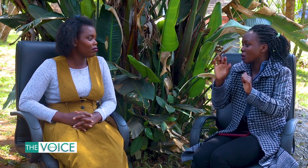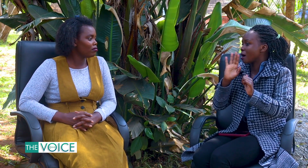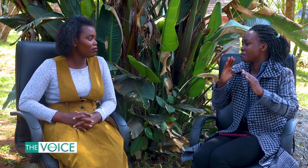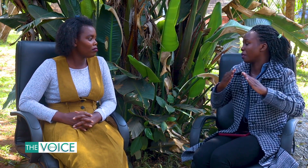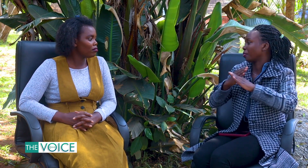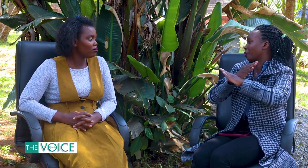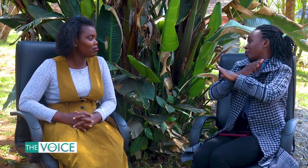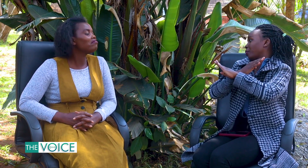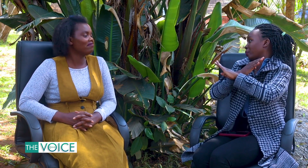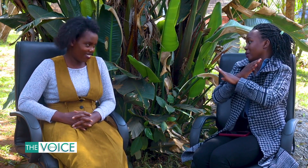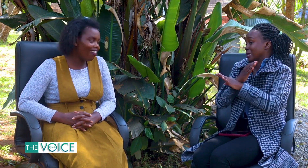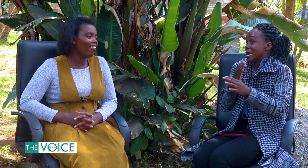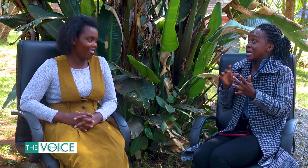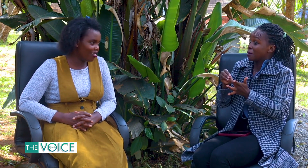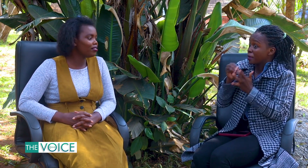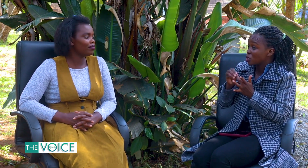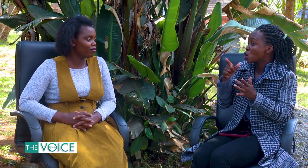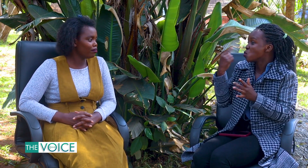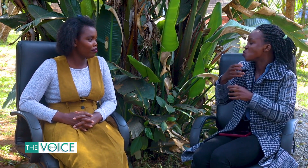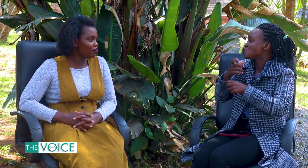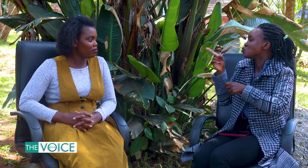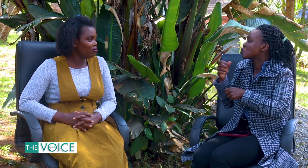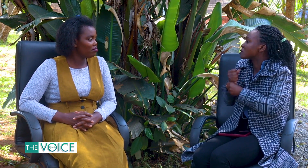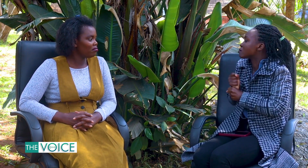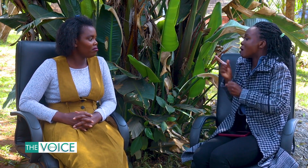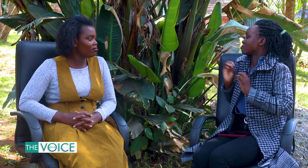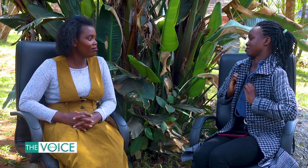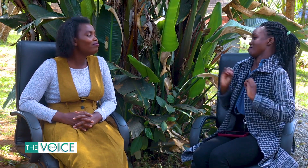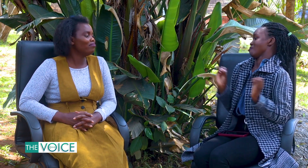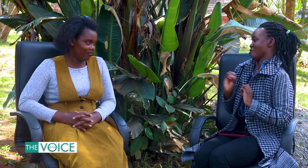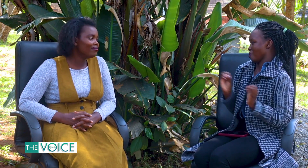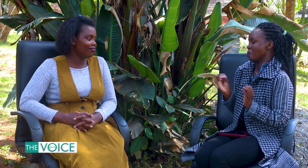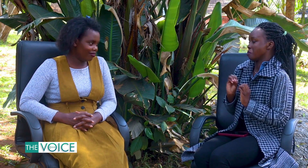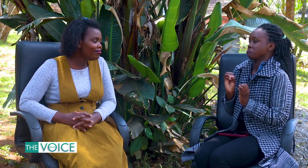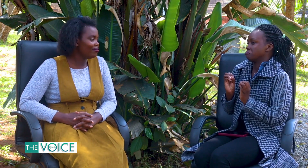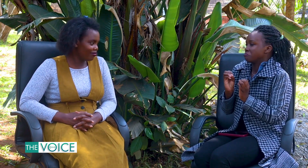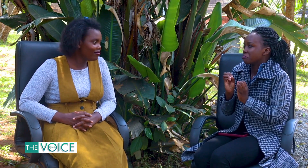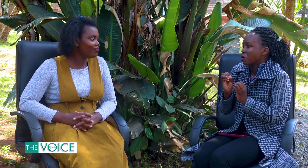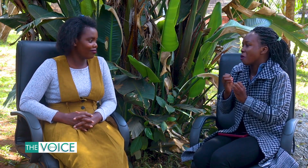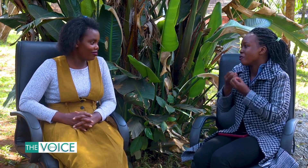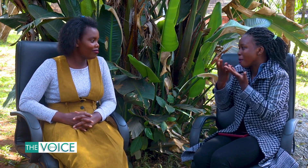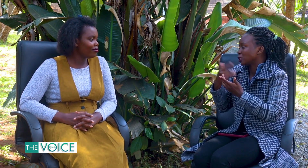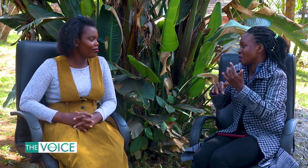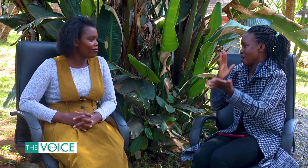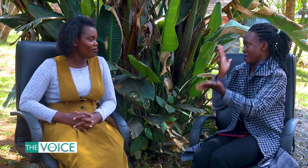Sometimes there's miscommunication, and sometimes there's just a lot of barriers.